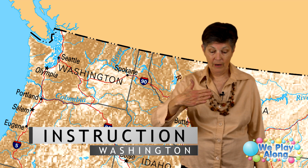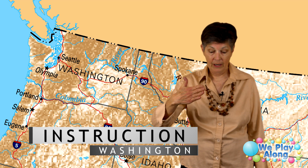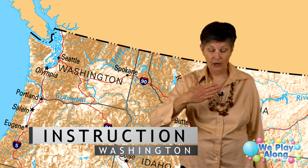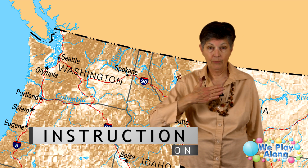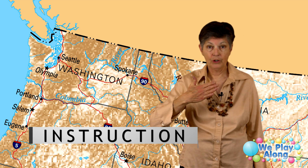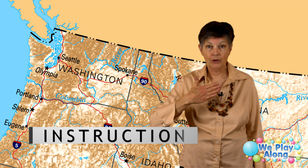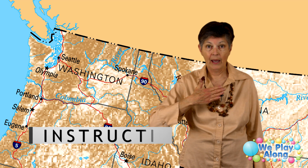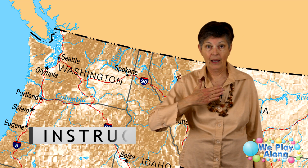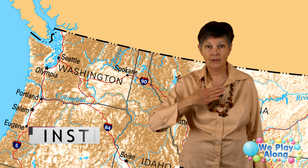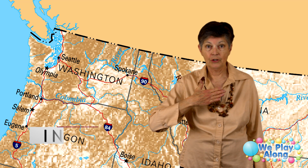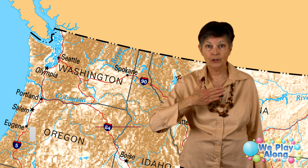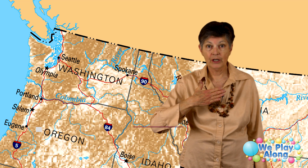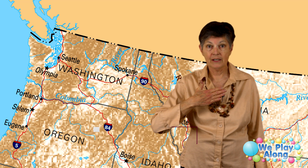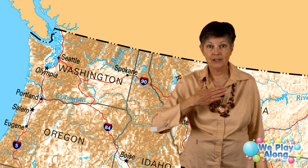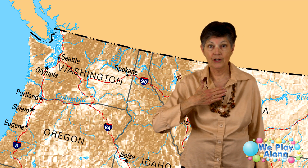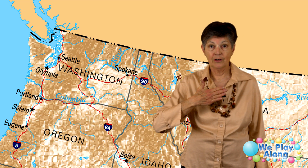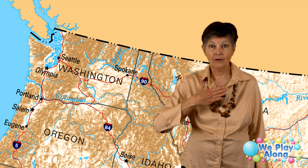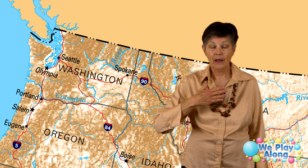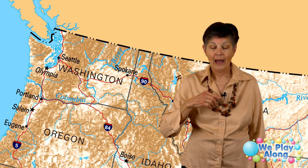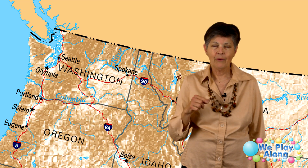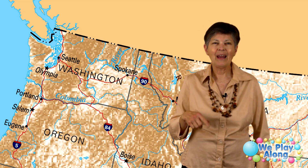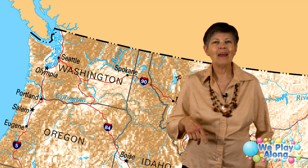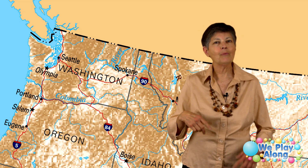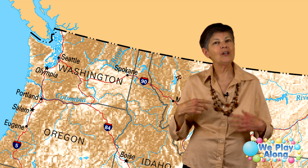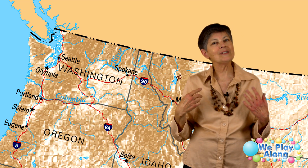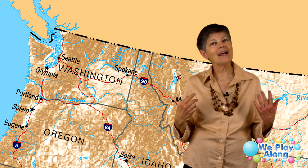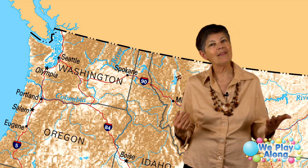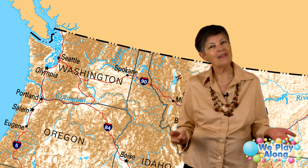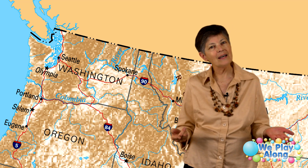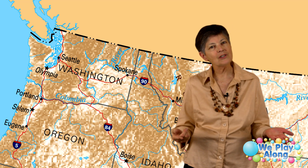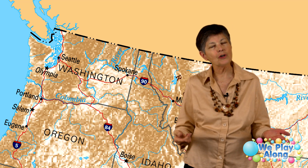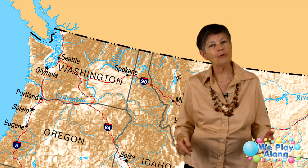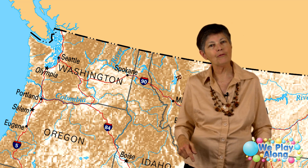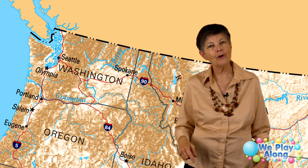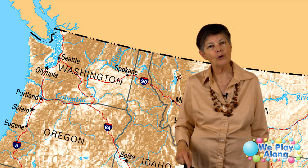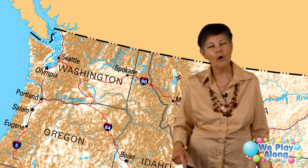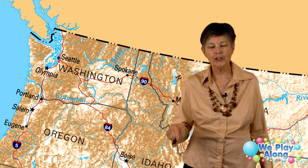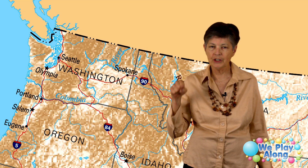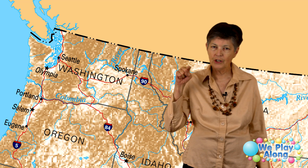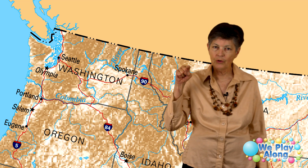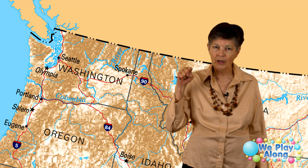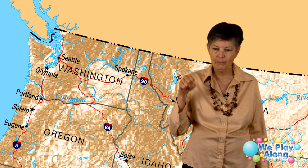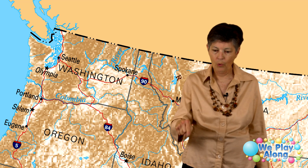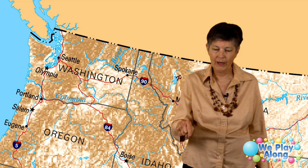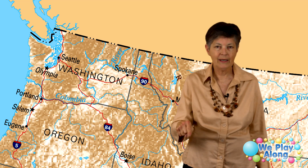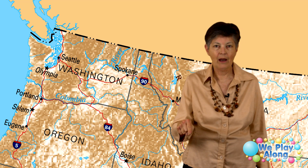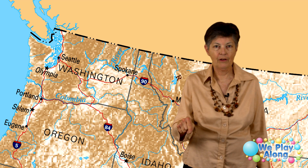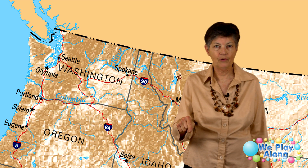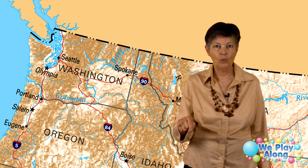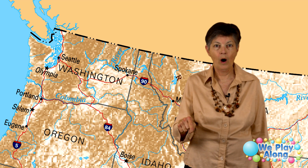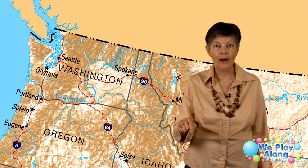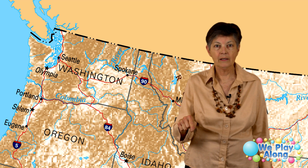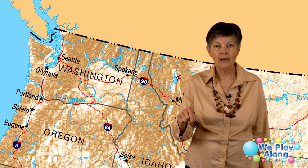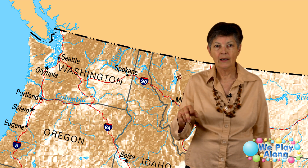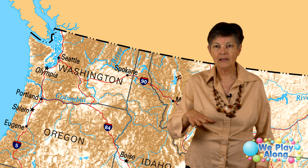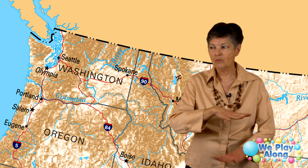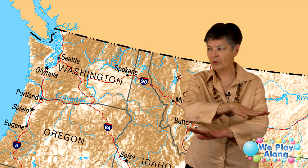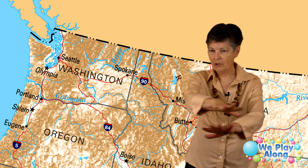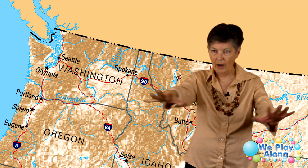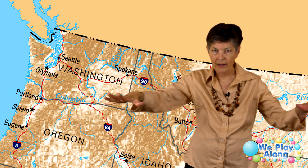you're going to put your hand to your chest here. And when you say this or you're referring to Washington, you can point down if you want, because we're talking